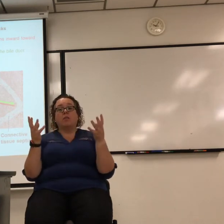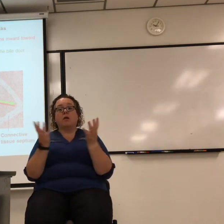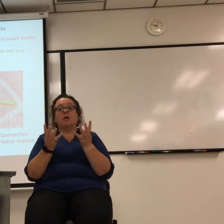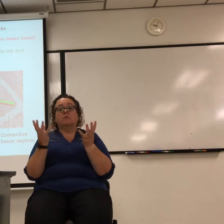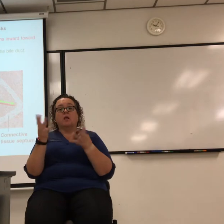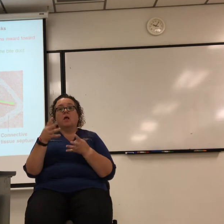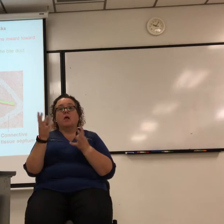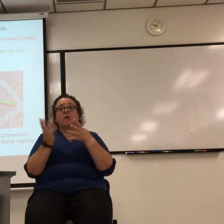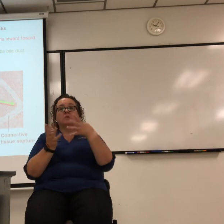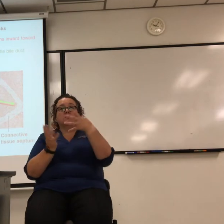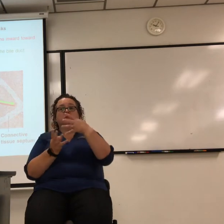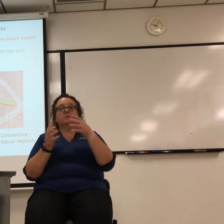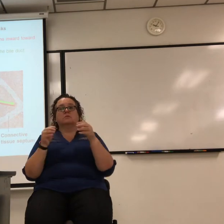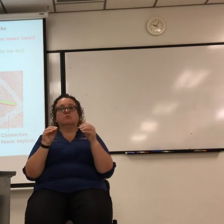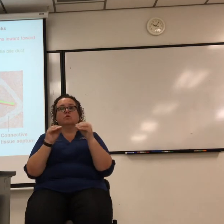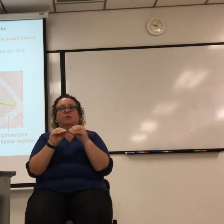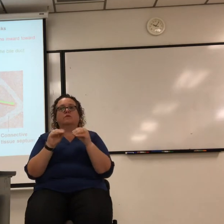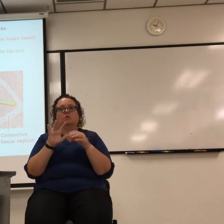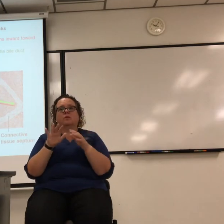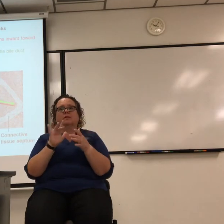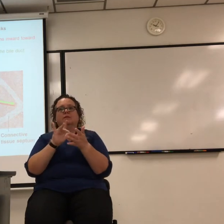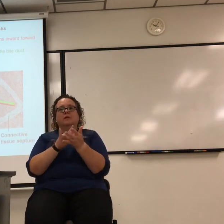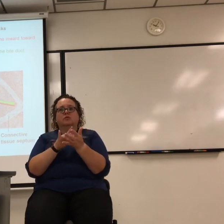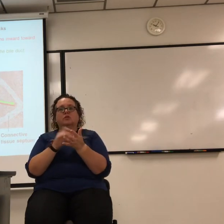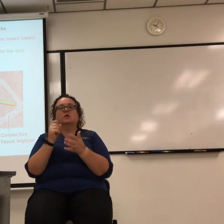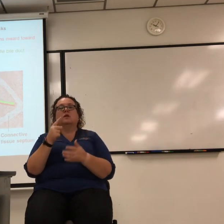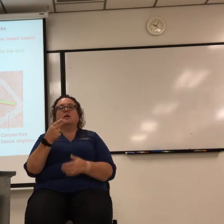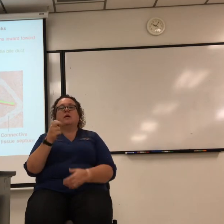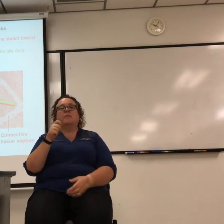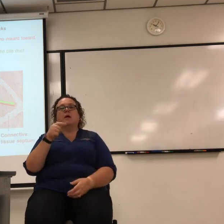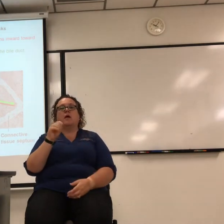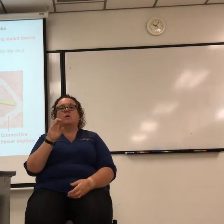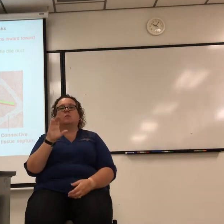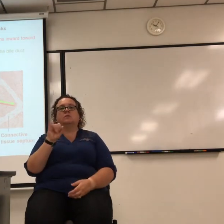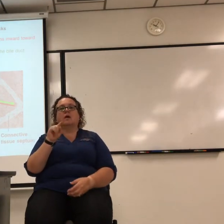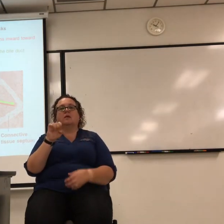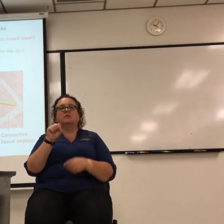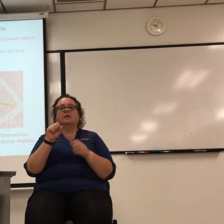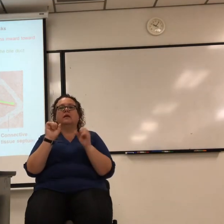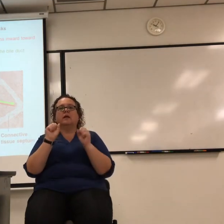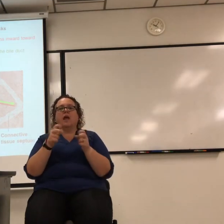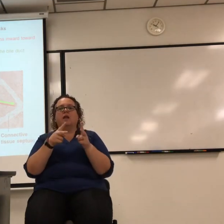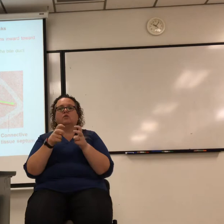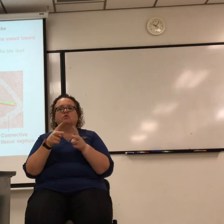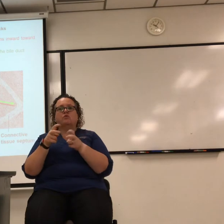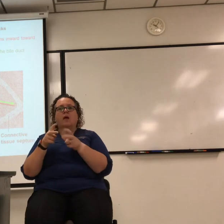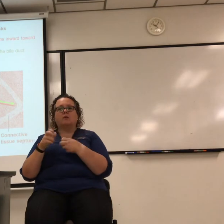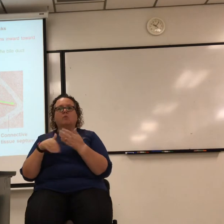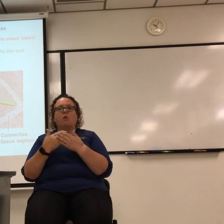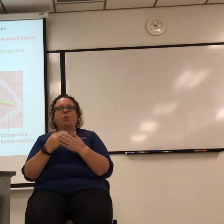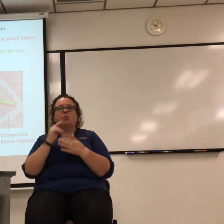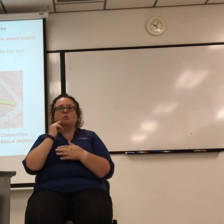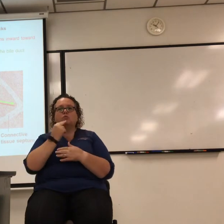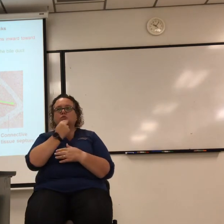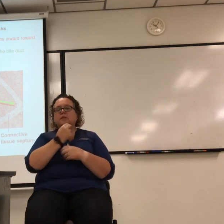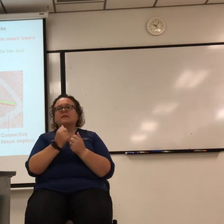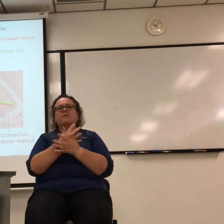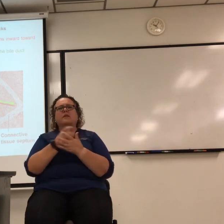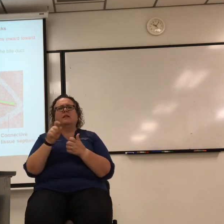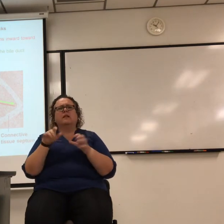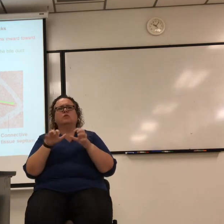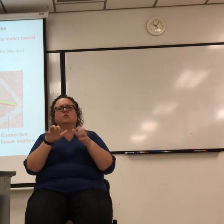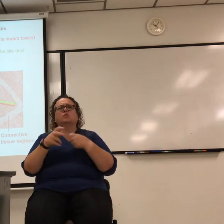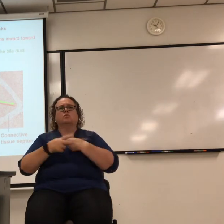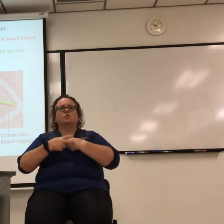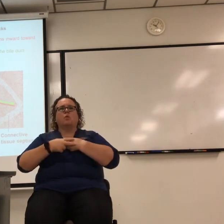from corners to the center, the hepatocytes can extract the nutrients, do everything they need to